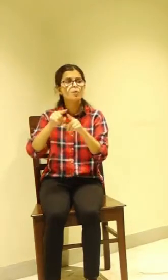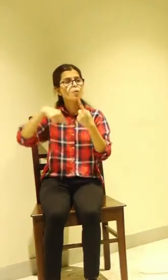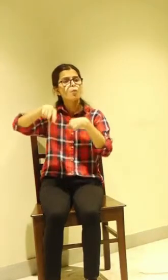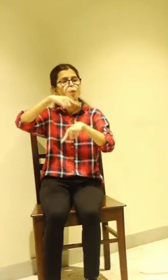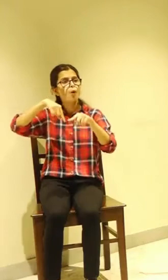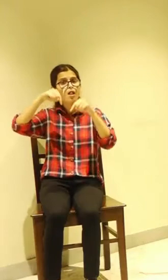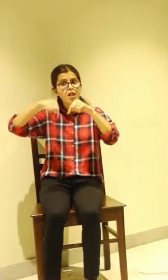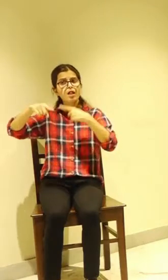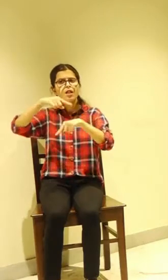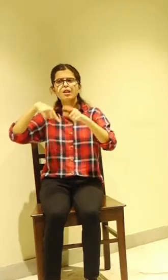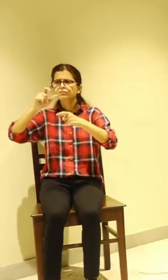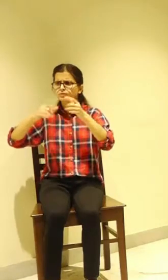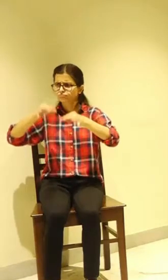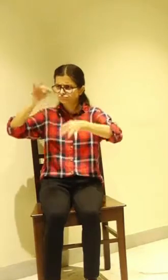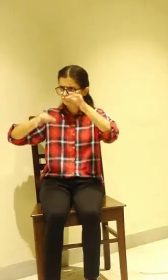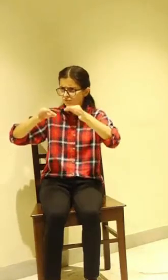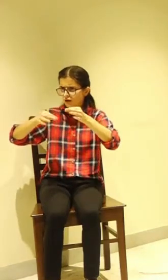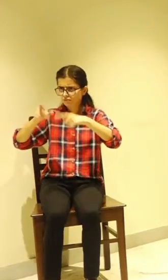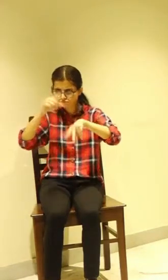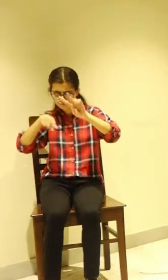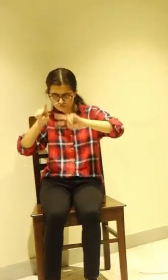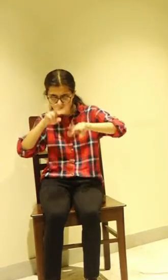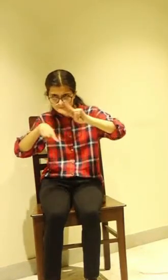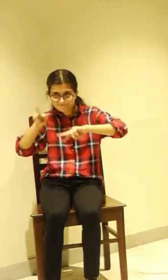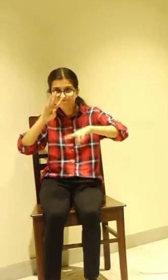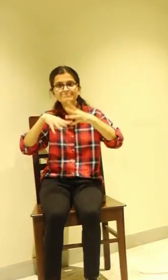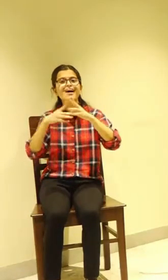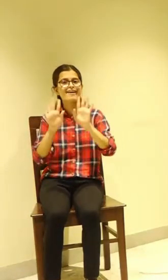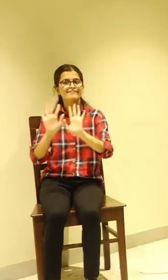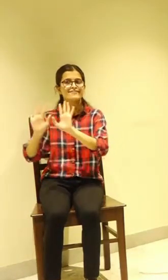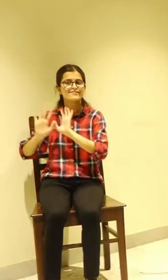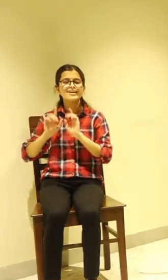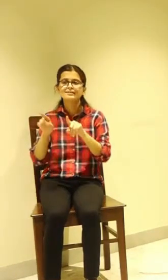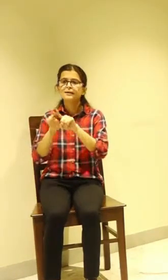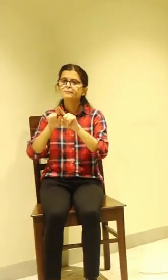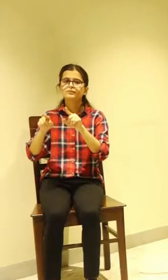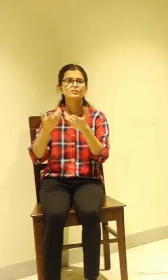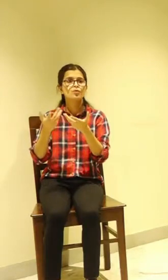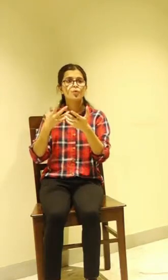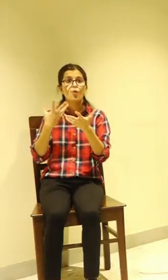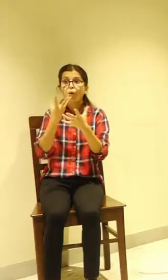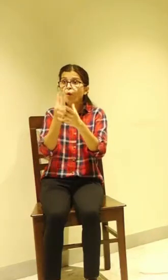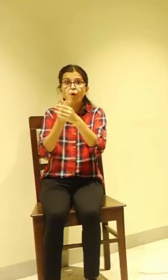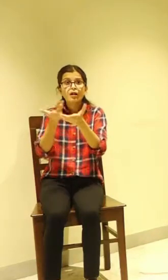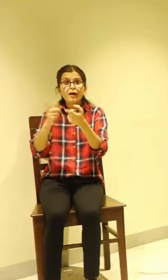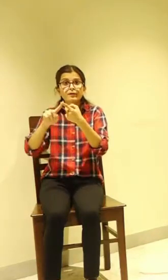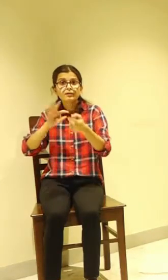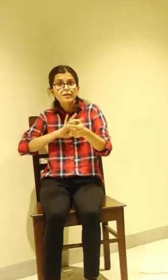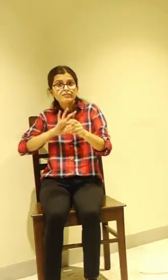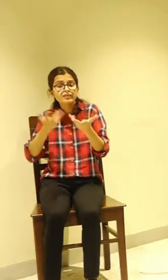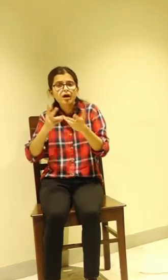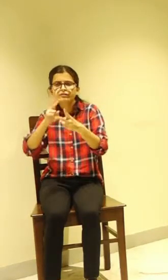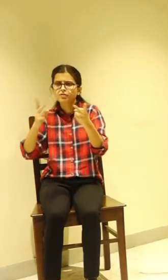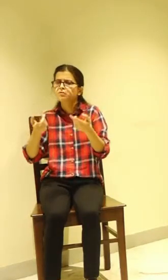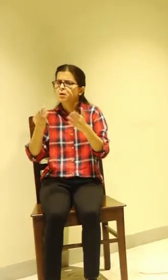able to create a justified framework to at least assert that there are certain rights which are worth protecting, even though not mentioned in